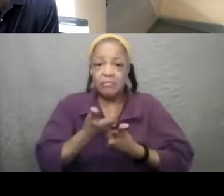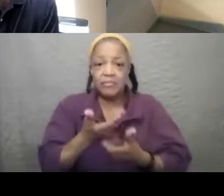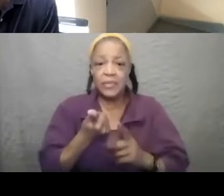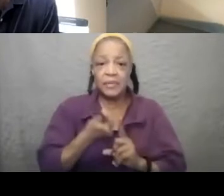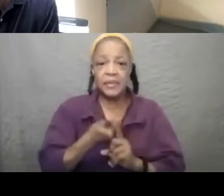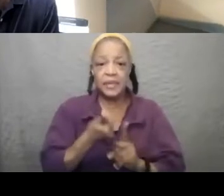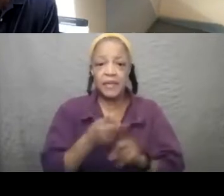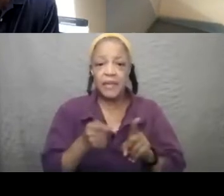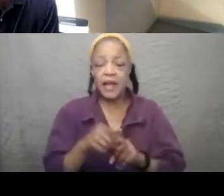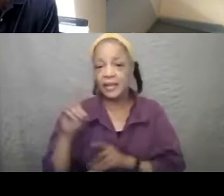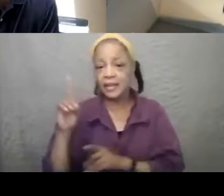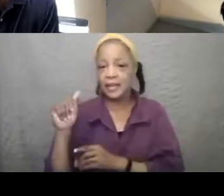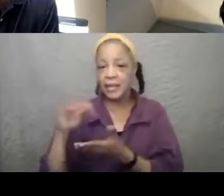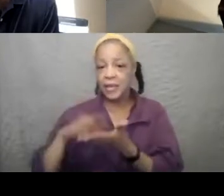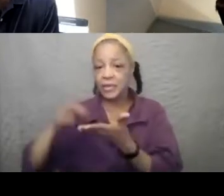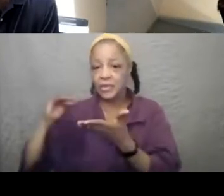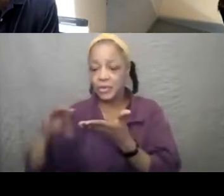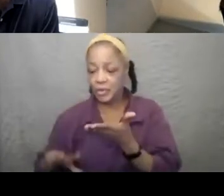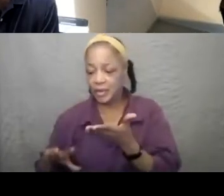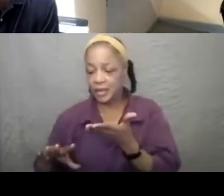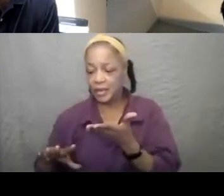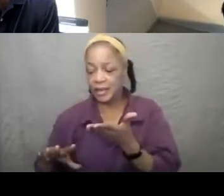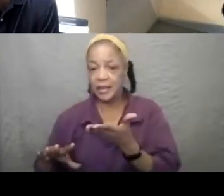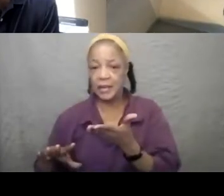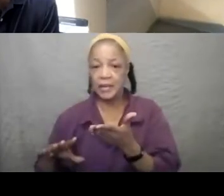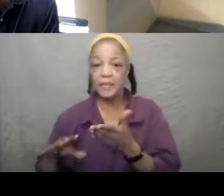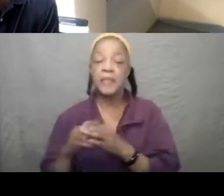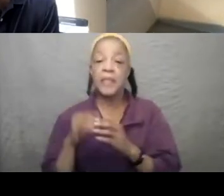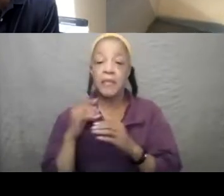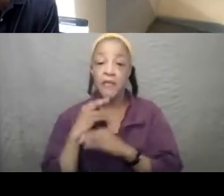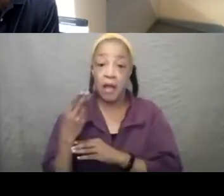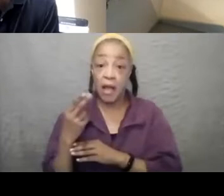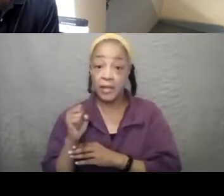in elementary and high school.